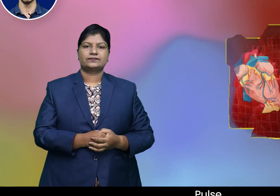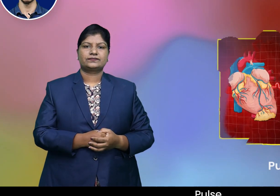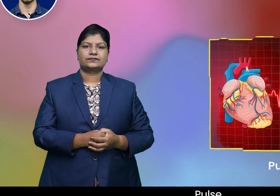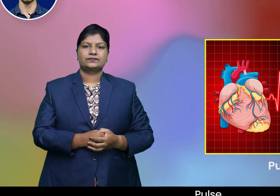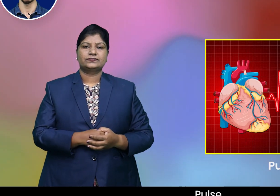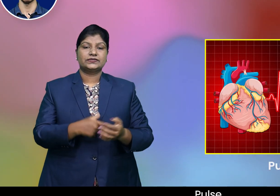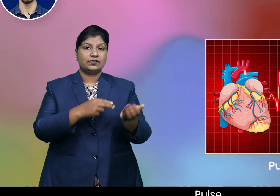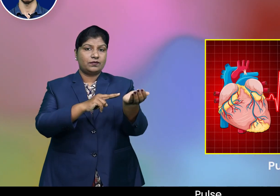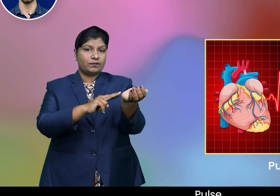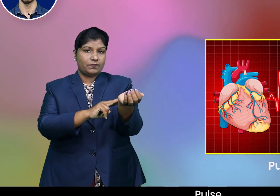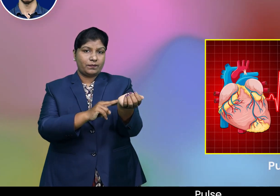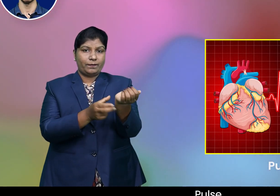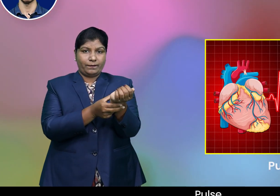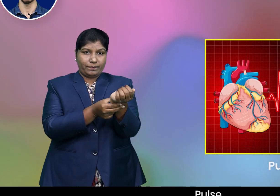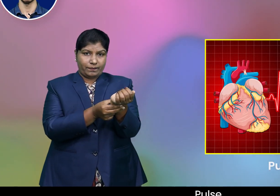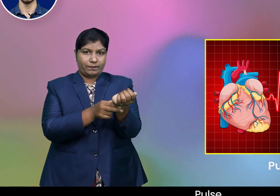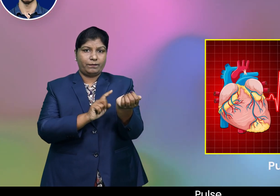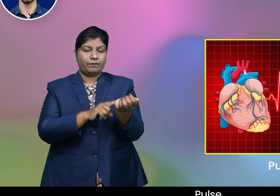pulse,